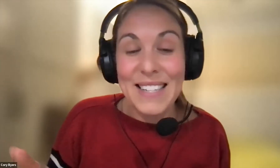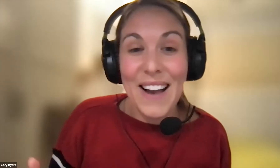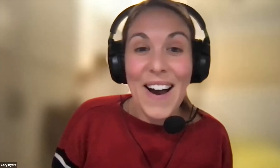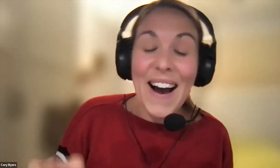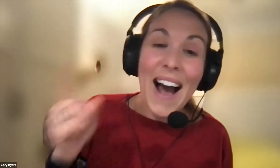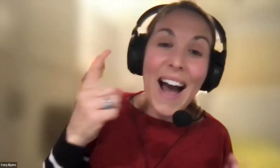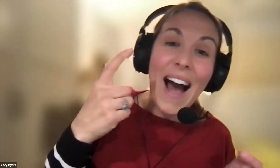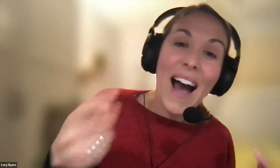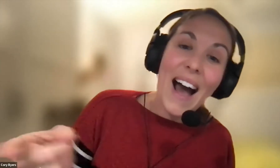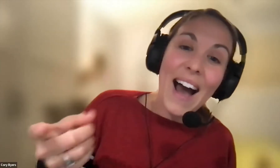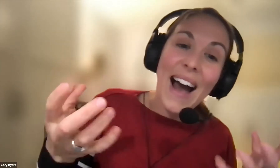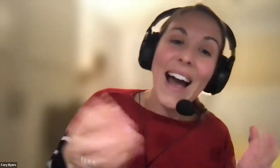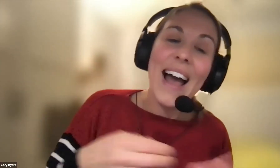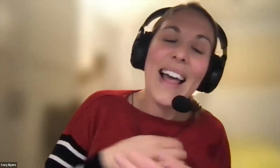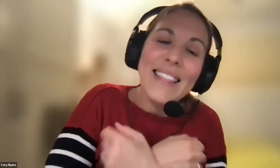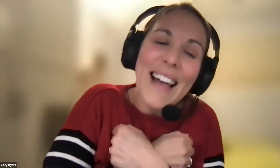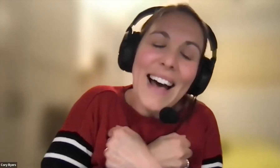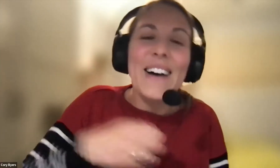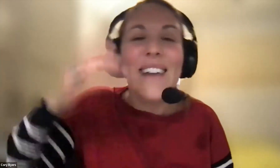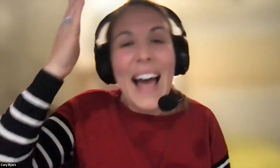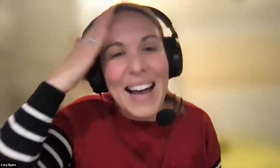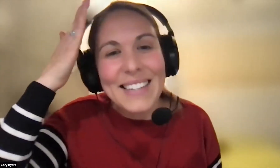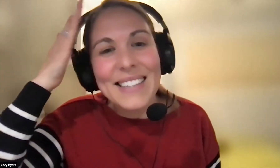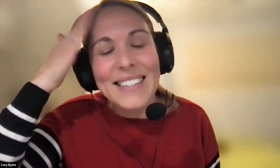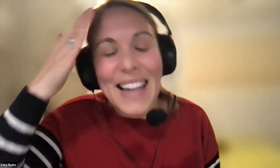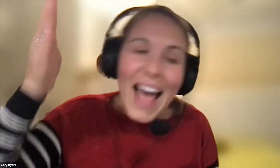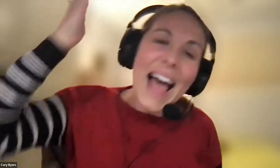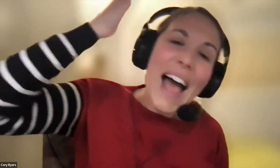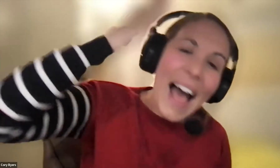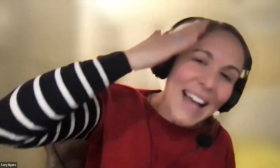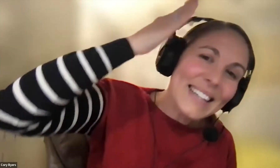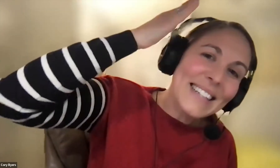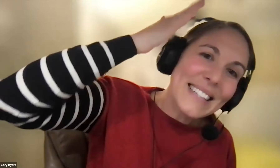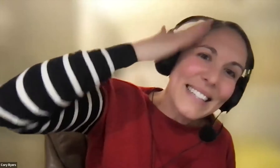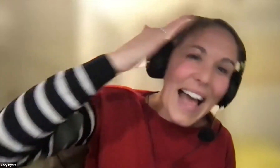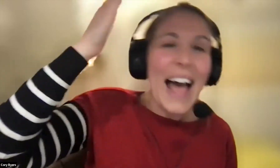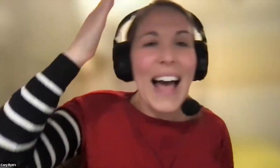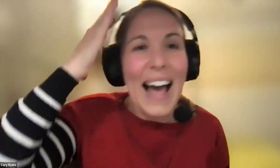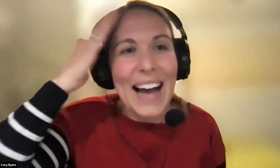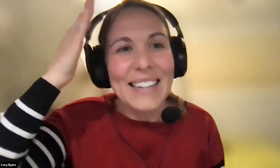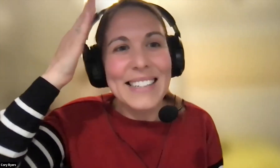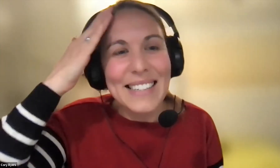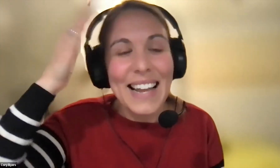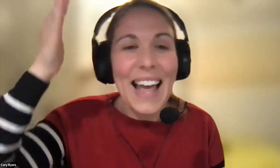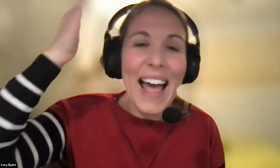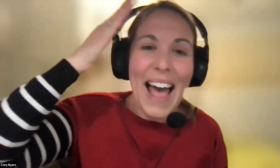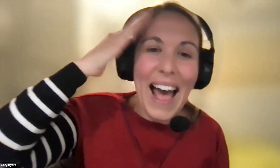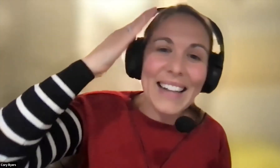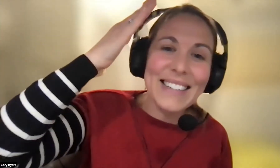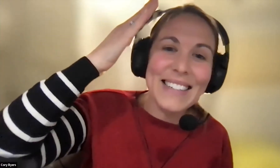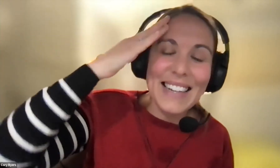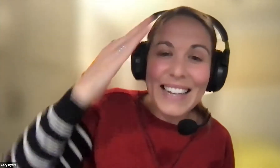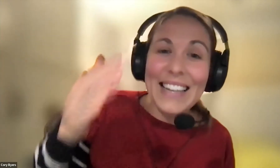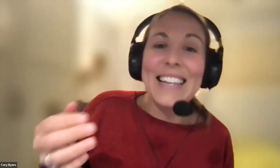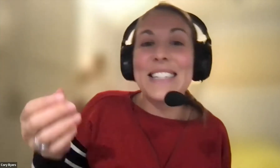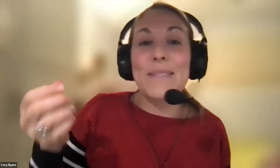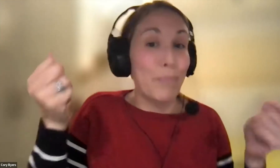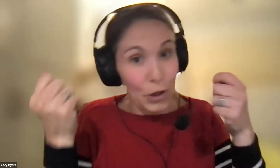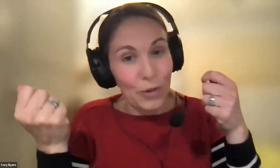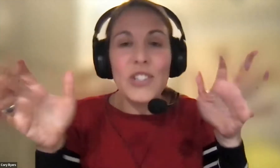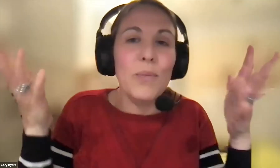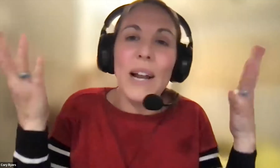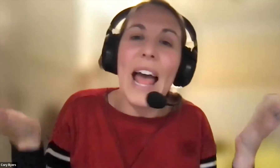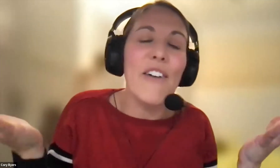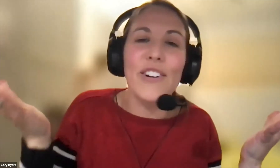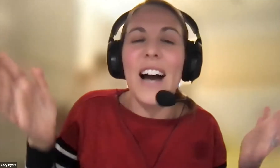fun song. I love hat, hat, hat, hat is